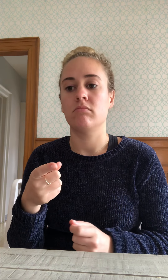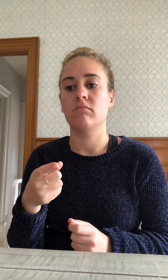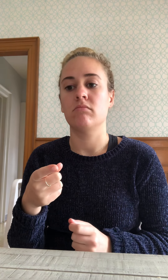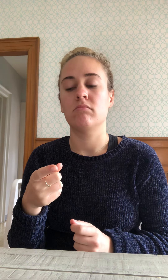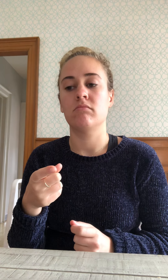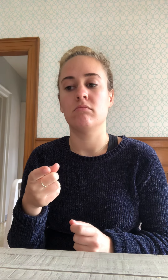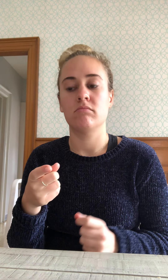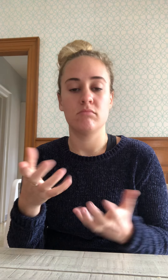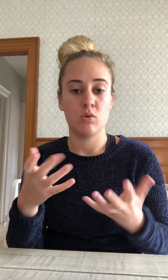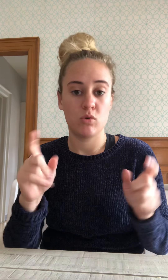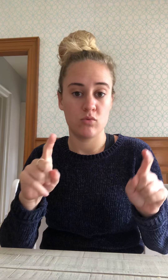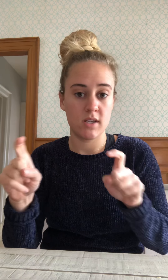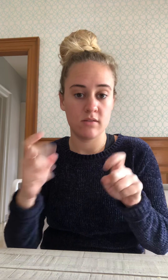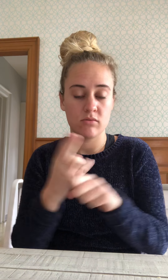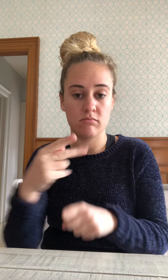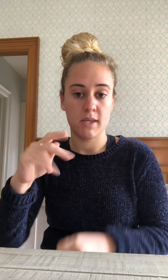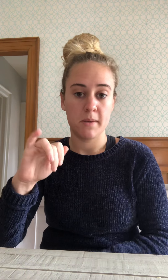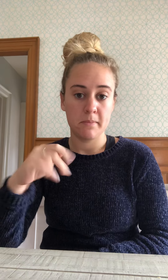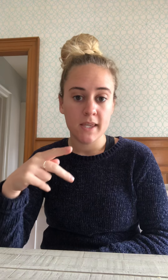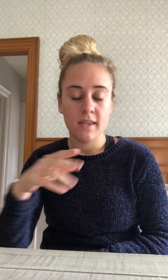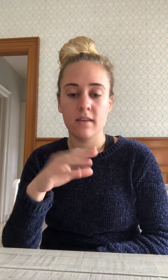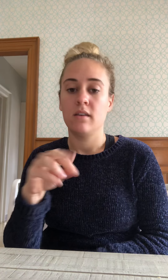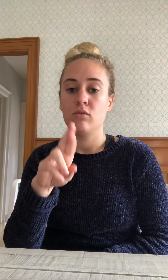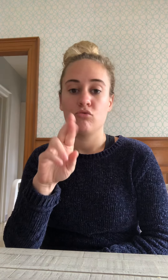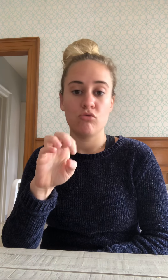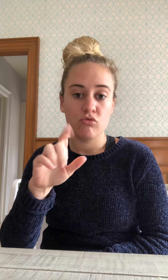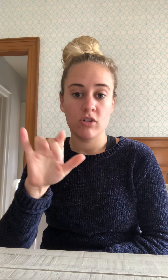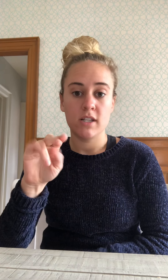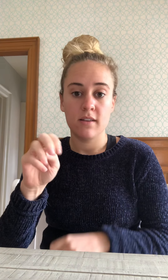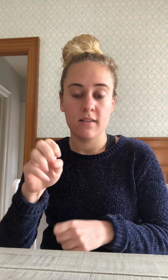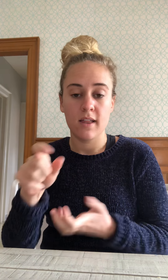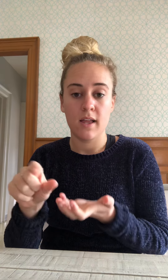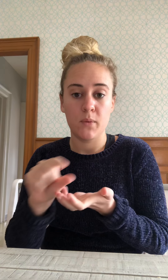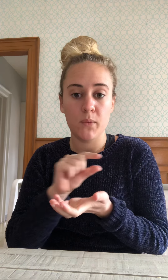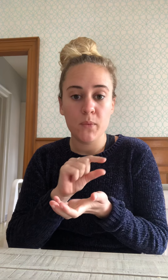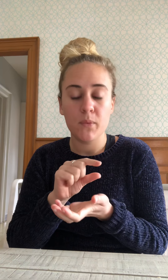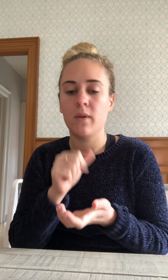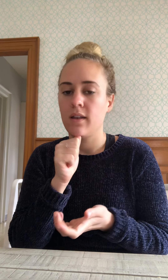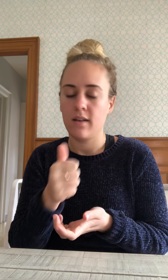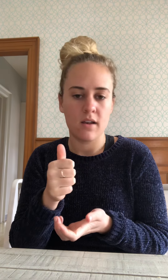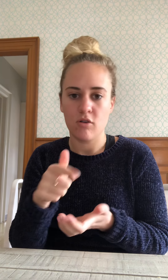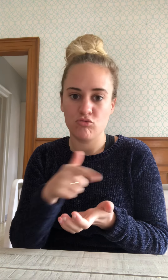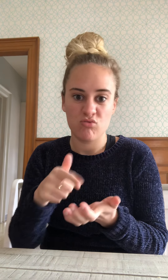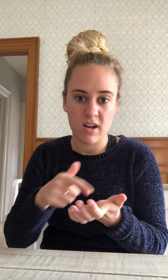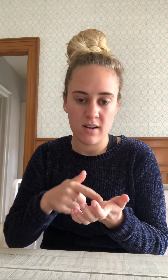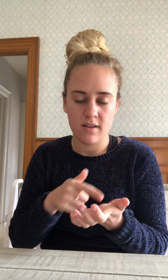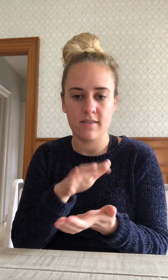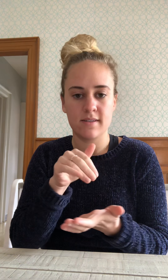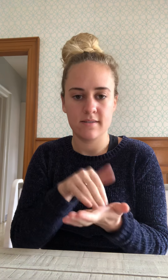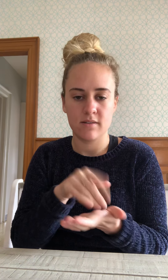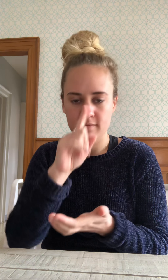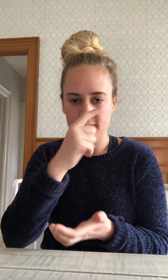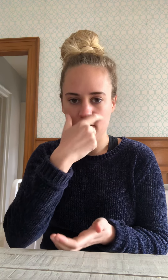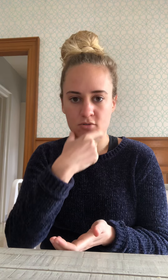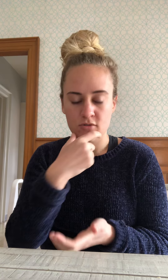that with PIP and reline that rather than grinding through the center of the denture, particularly if the center of the denture is